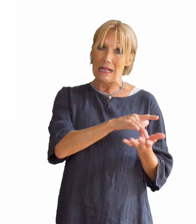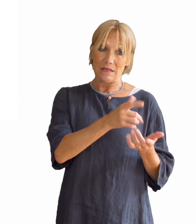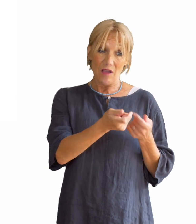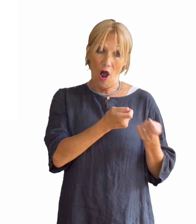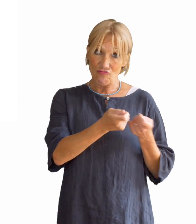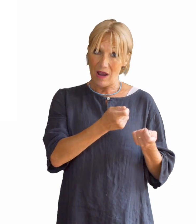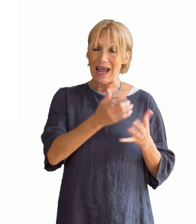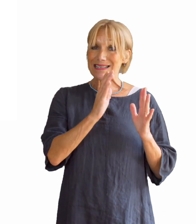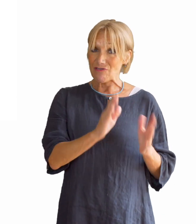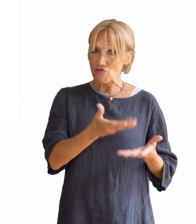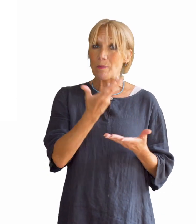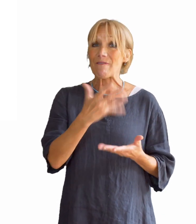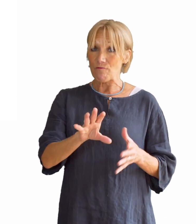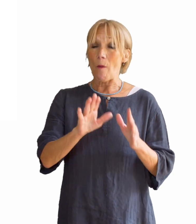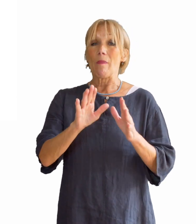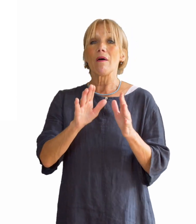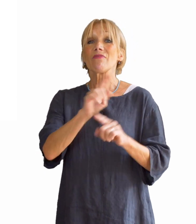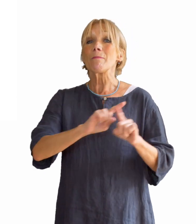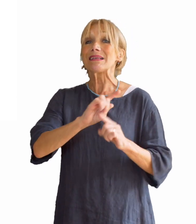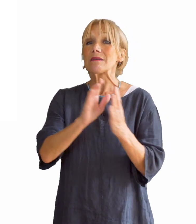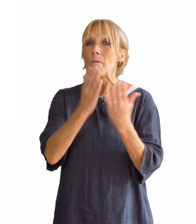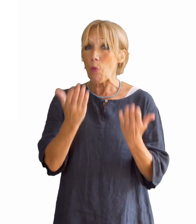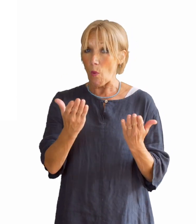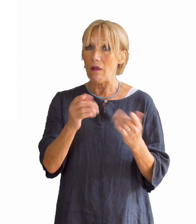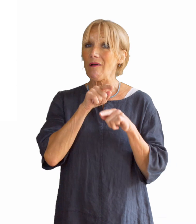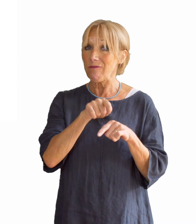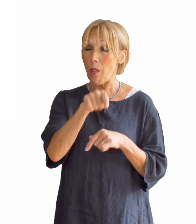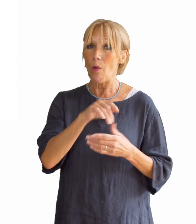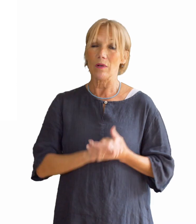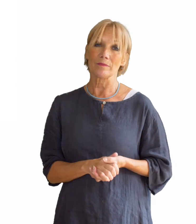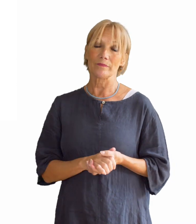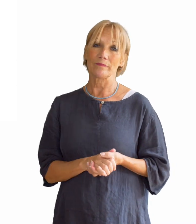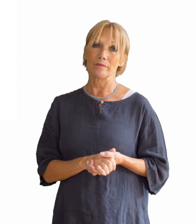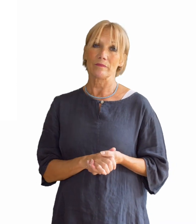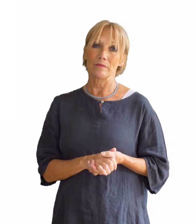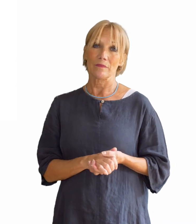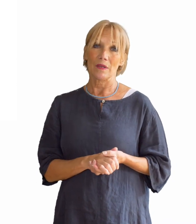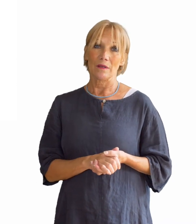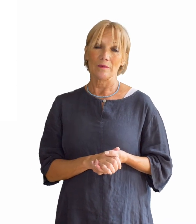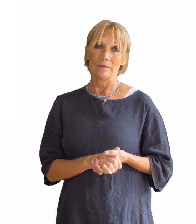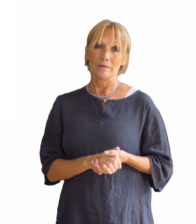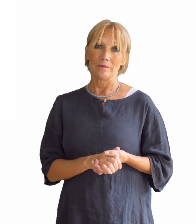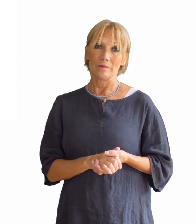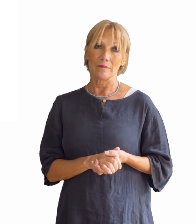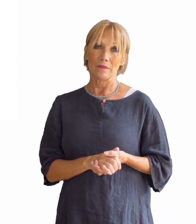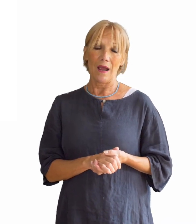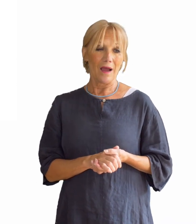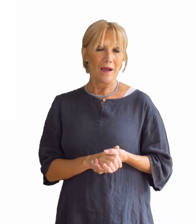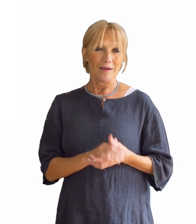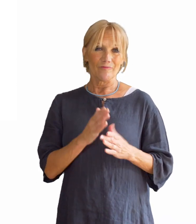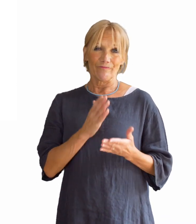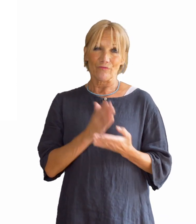intended according to the essential features of a meeting centre booklet. Stay vigilant to unintended or undesired mission